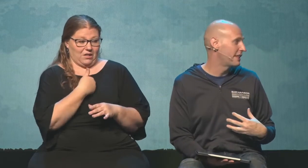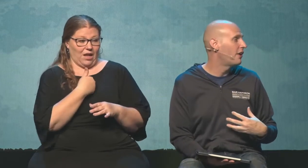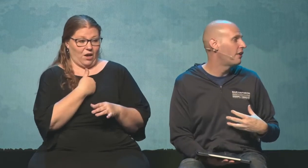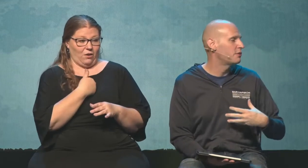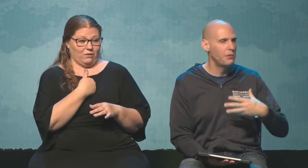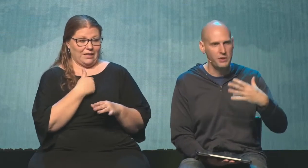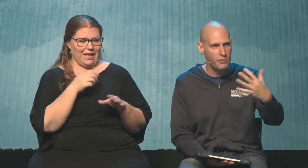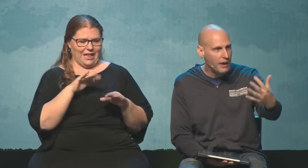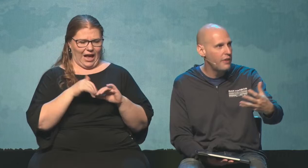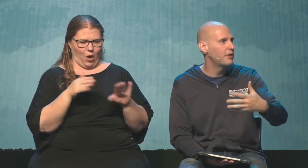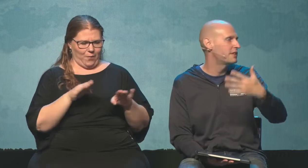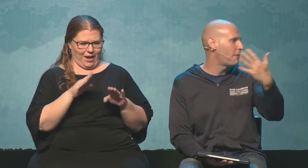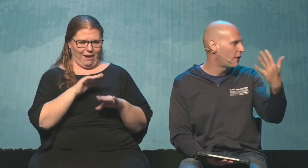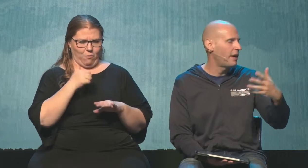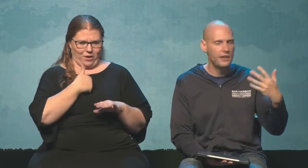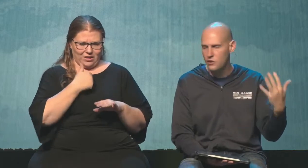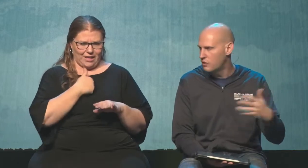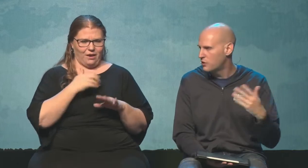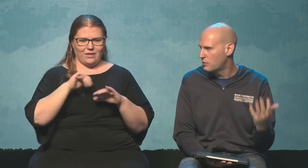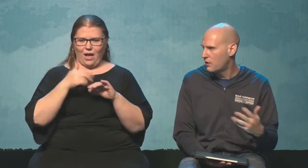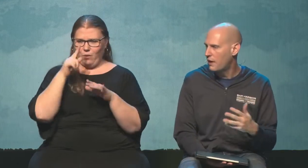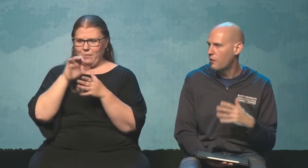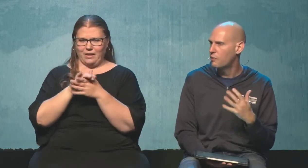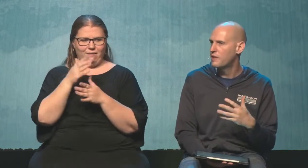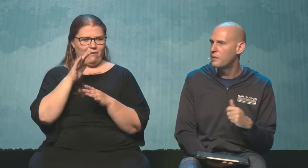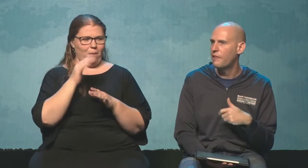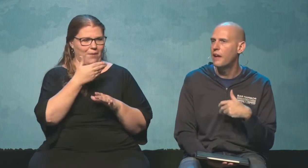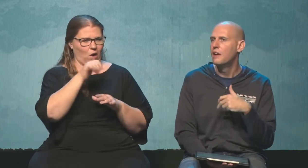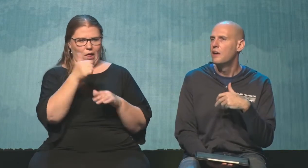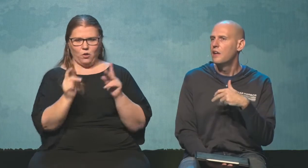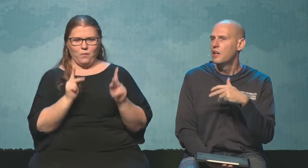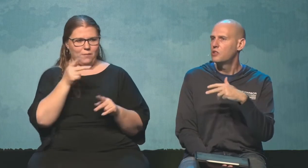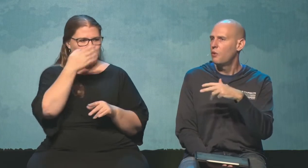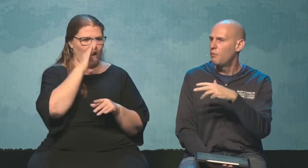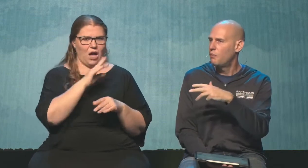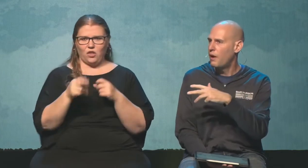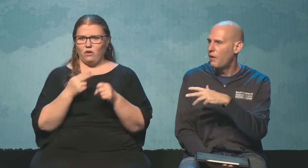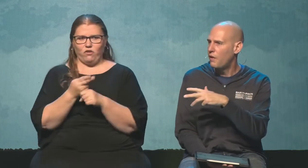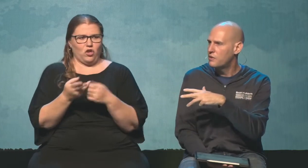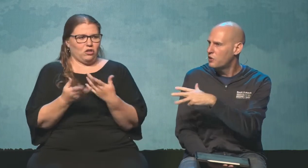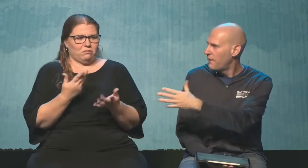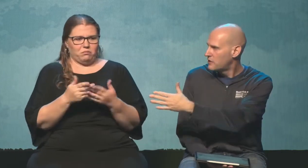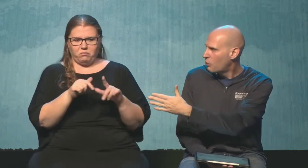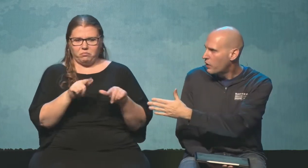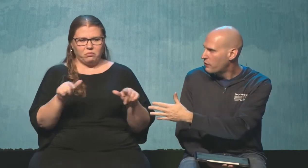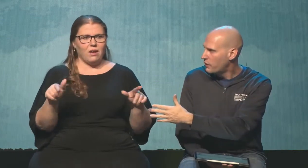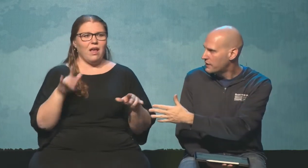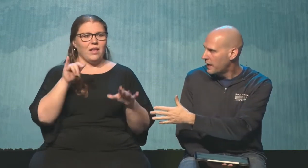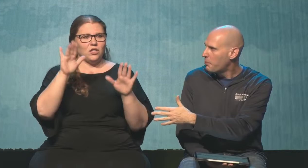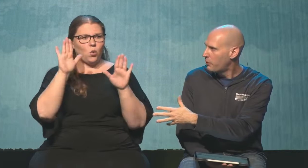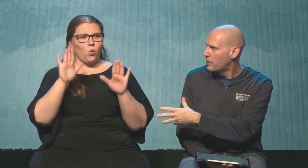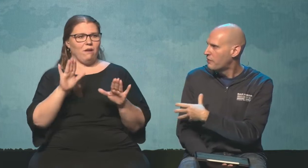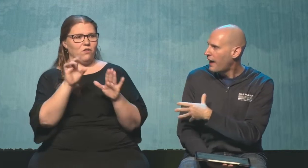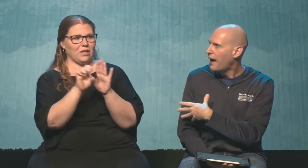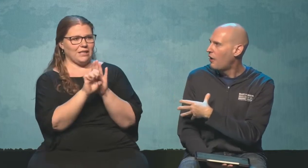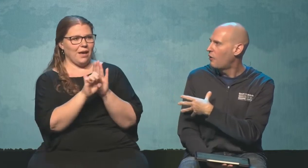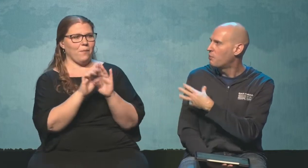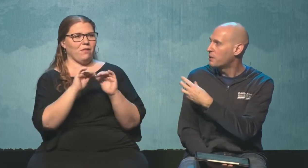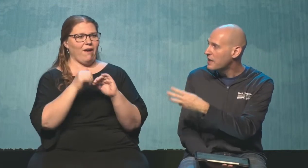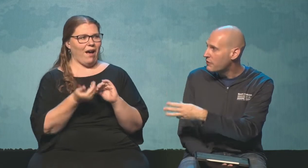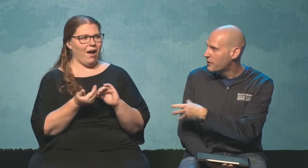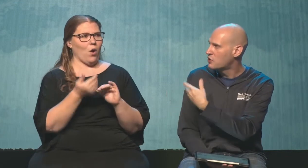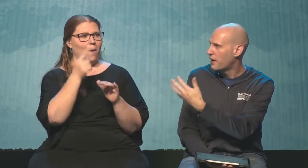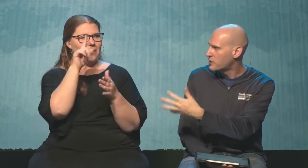towards ourselves, what we believe about others, about God, the universe, however we think about that. So, John, that's a wonderful example of